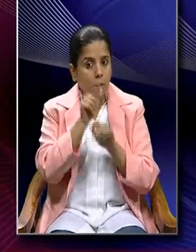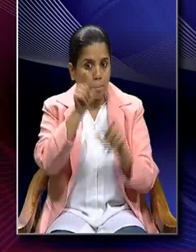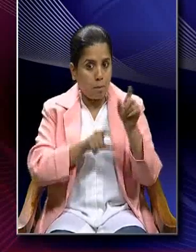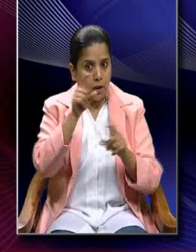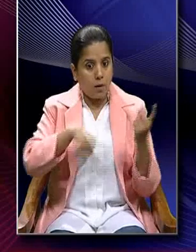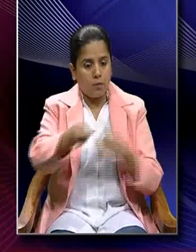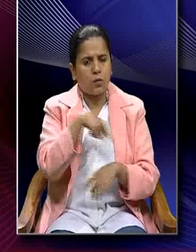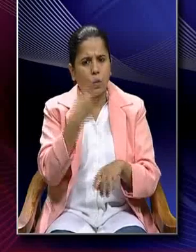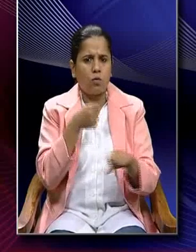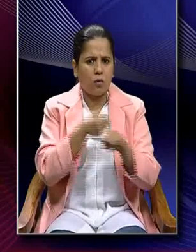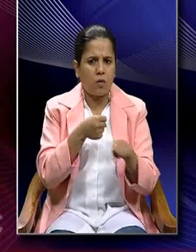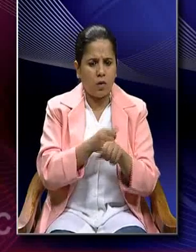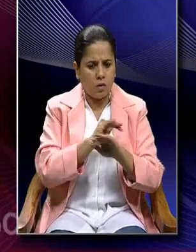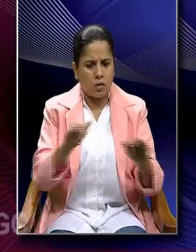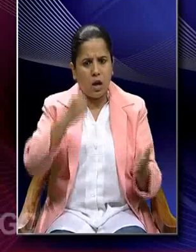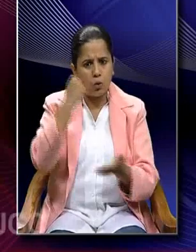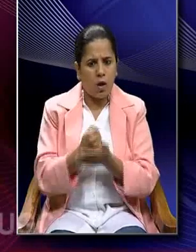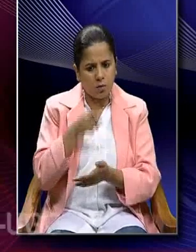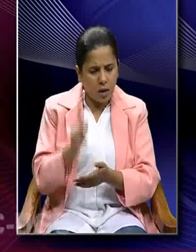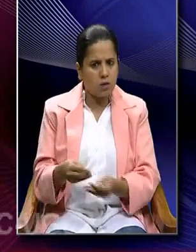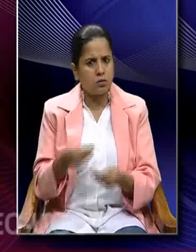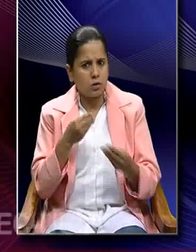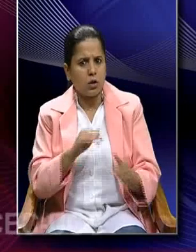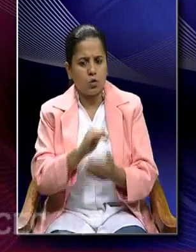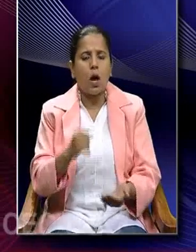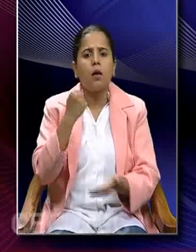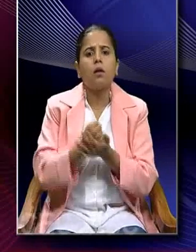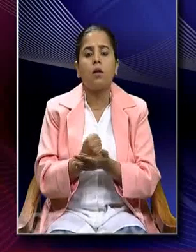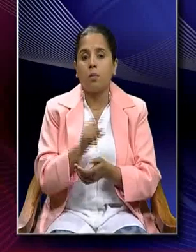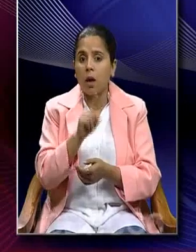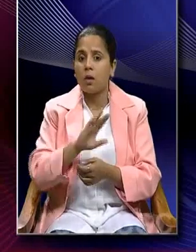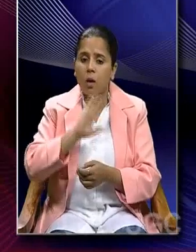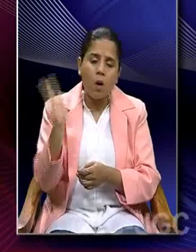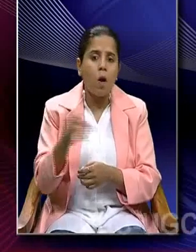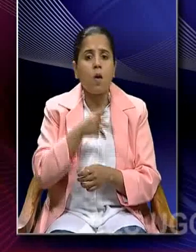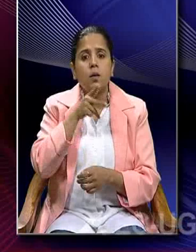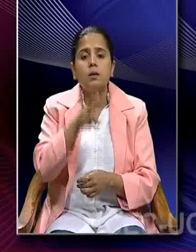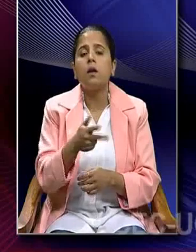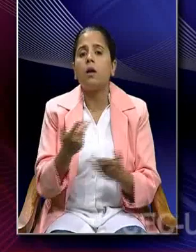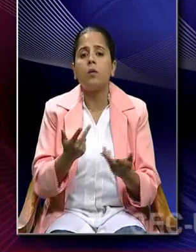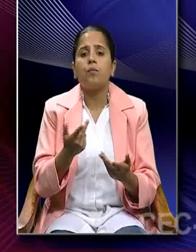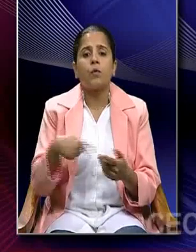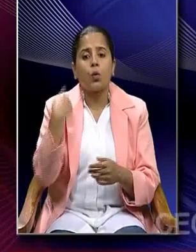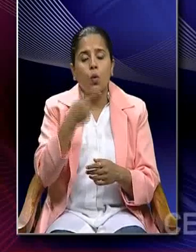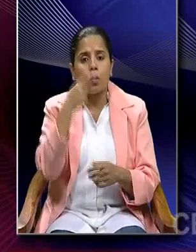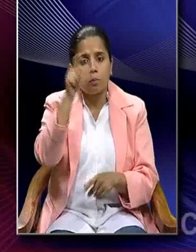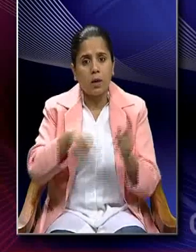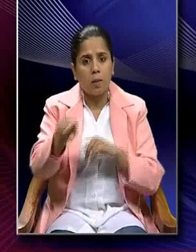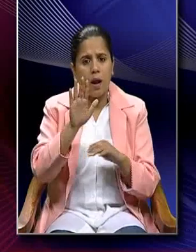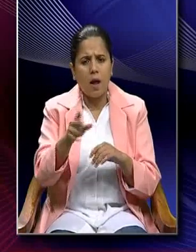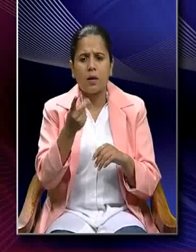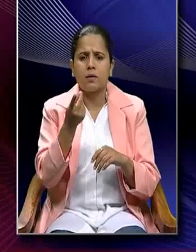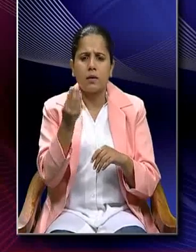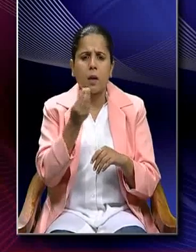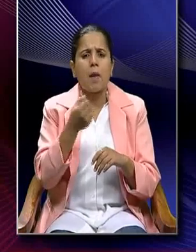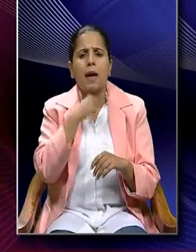are fighting for child rights, they say that everybody who is below a particular age